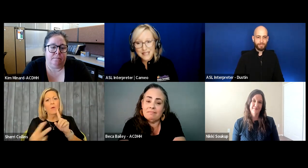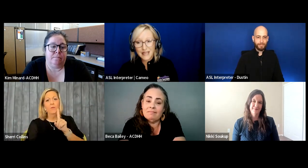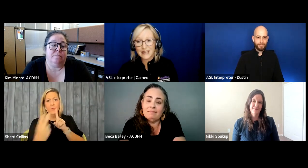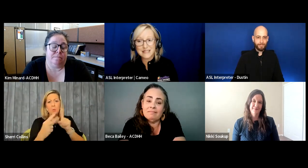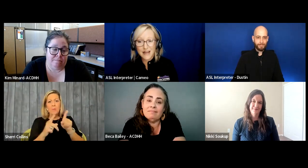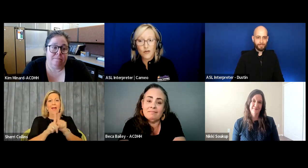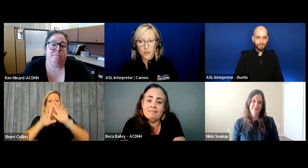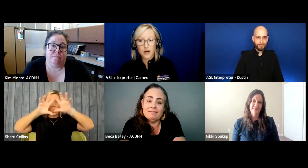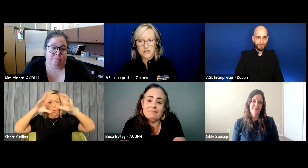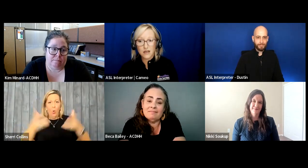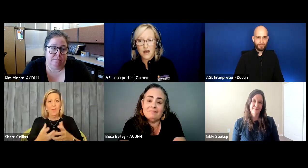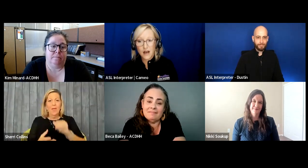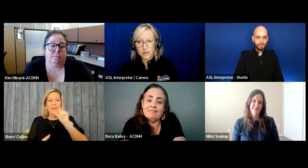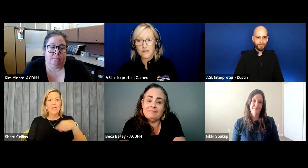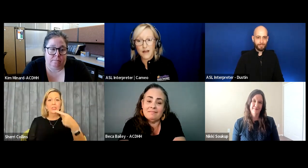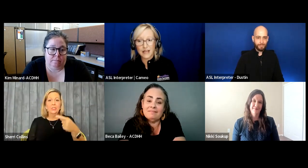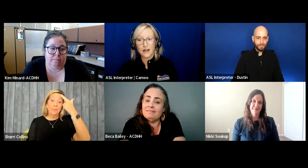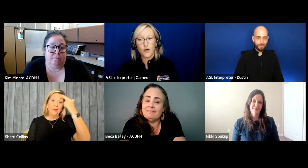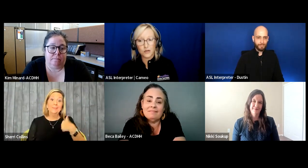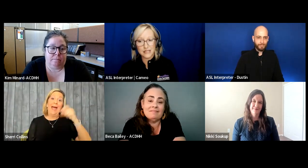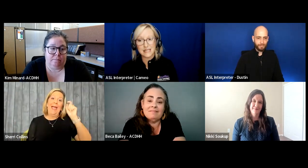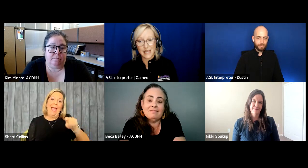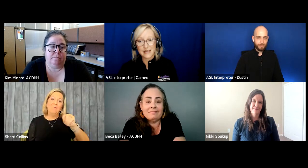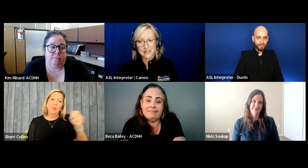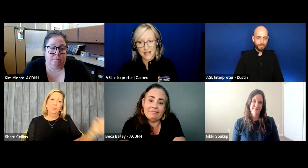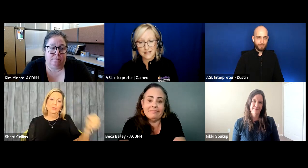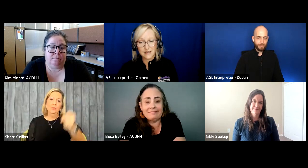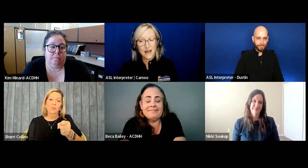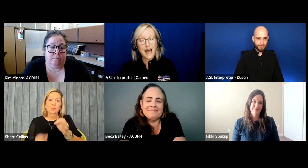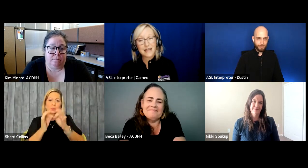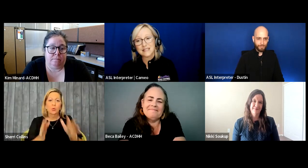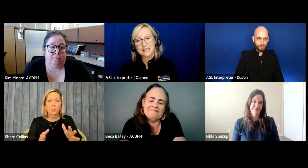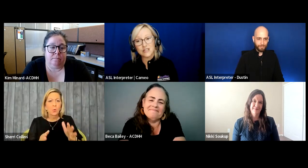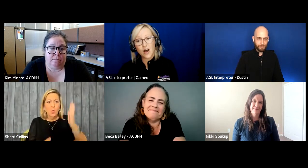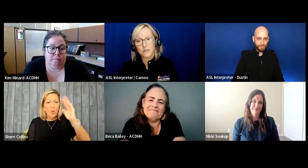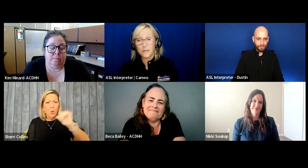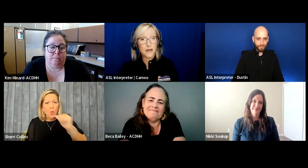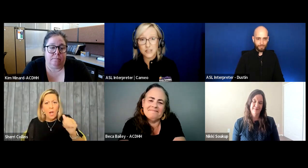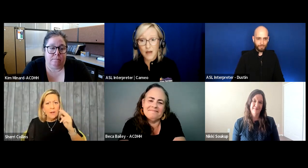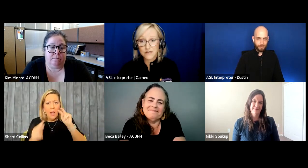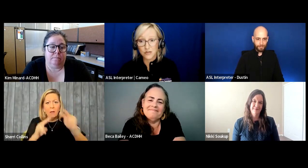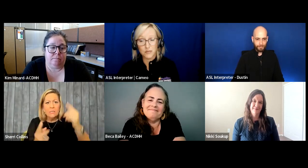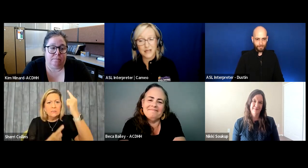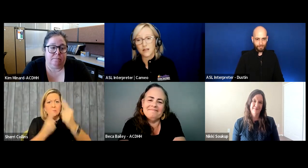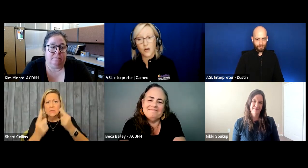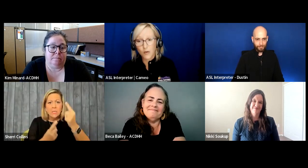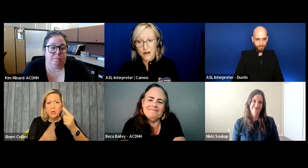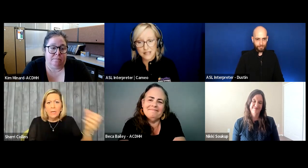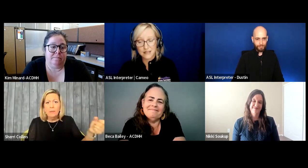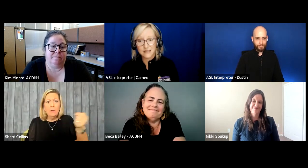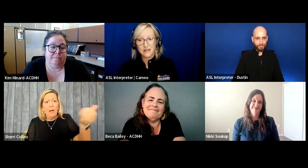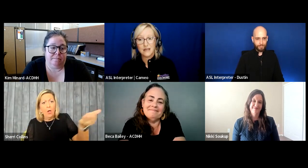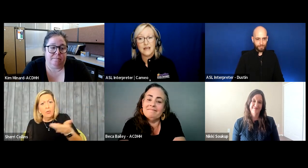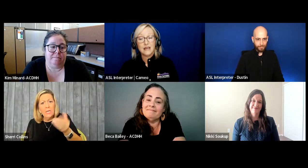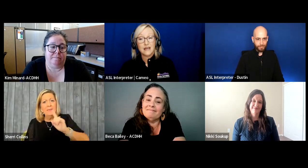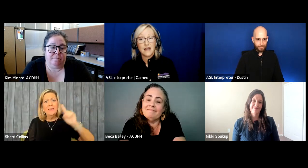you're missing an integral part of providing holistic access. Access is not because you have to, because the law requires